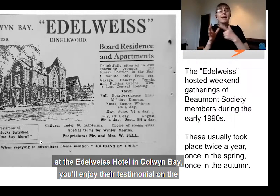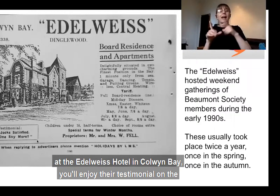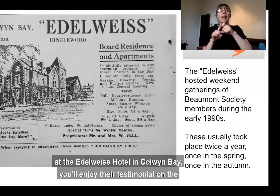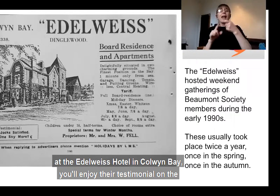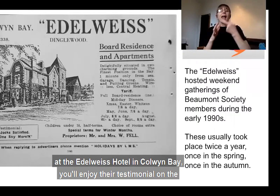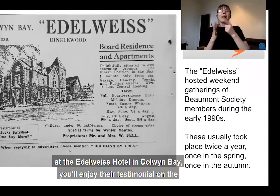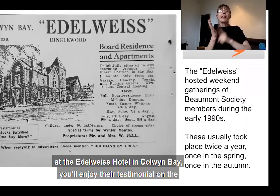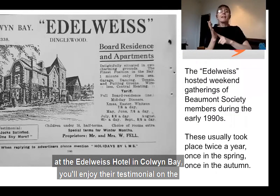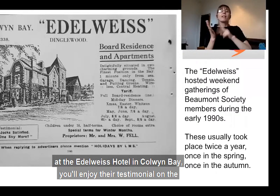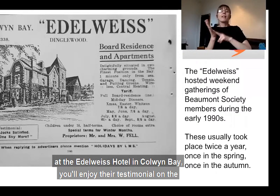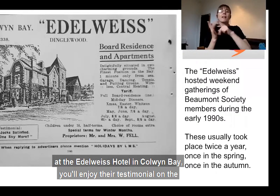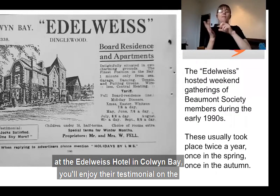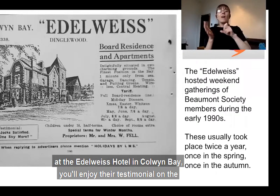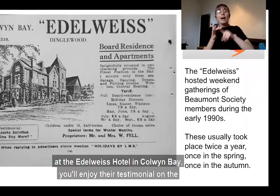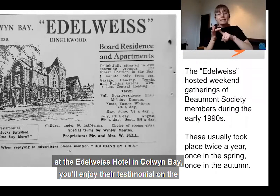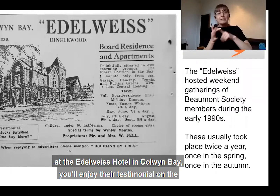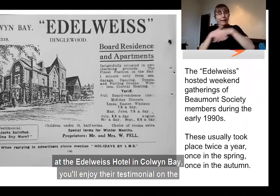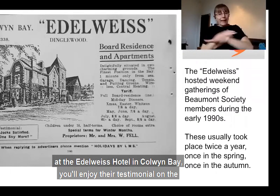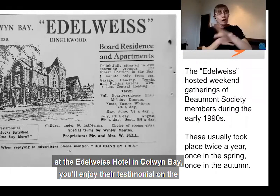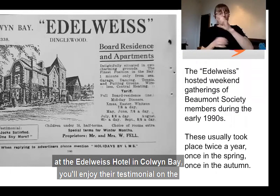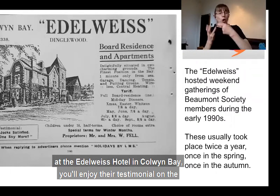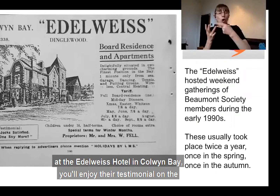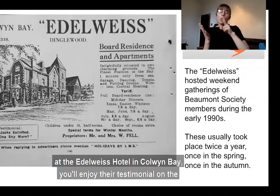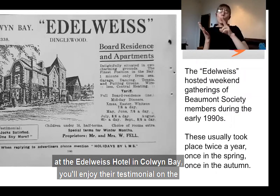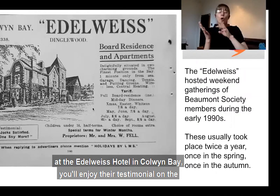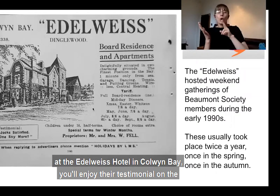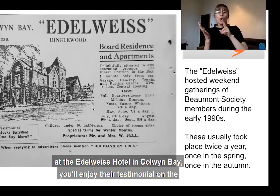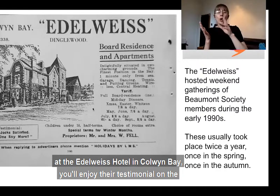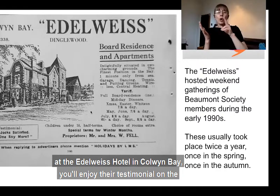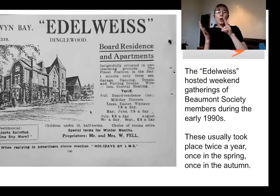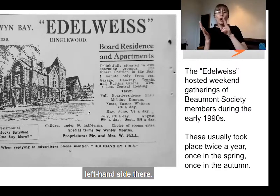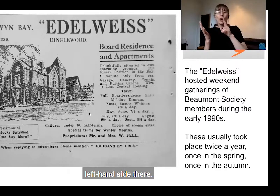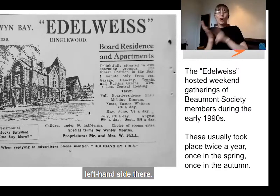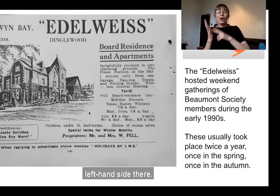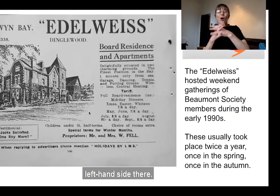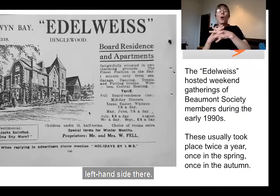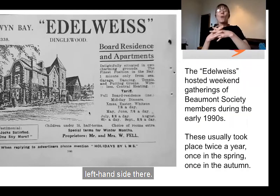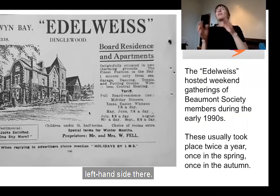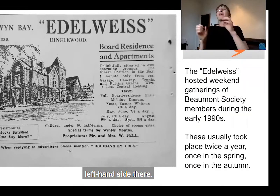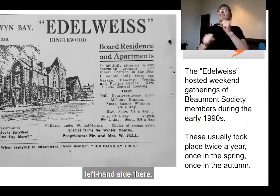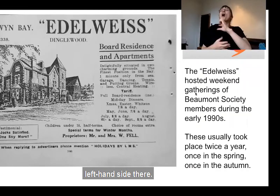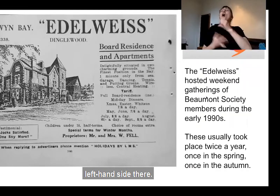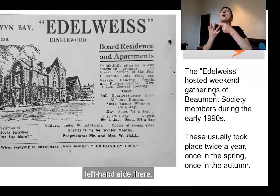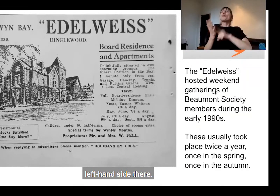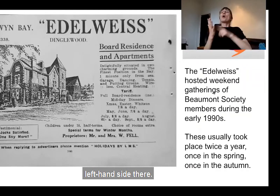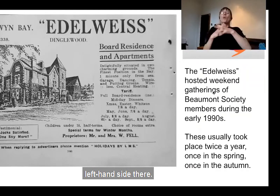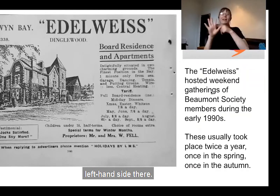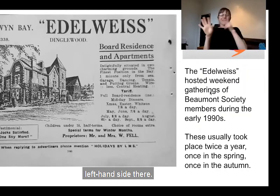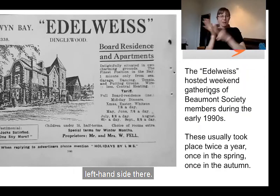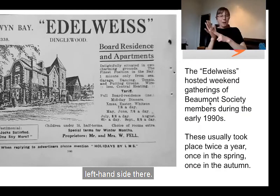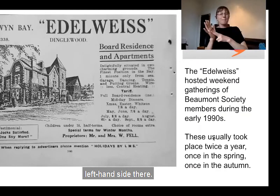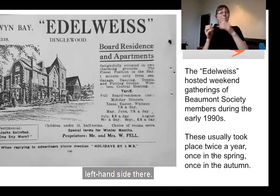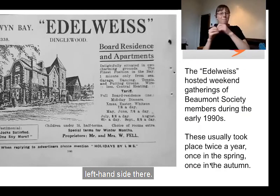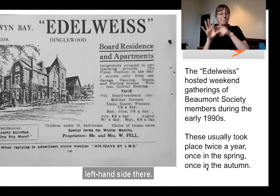Hotel in Colwyn Bay. You'll enjoy their testimonial on the left-hand side there.